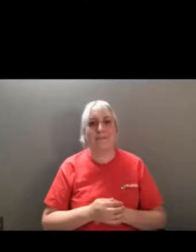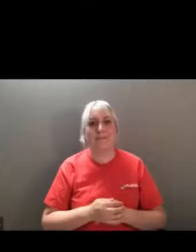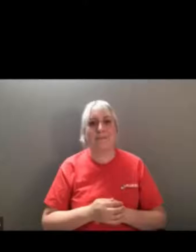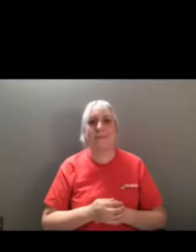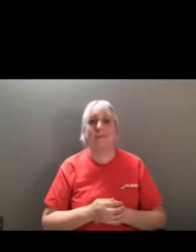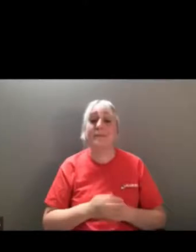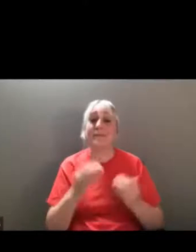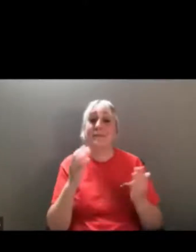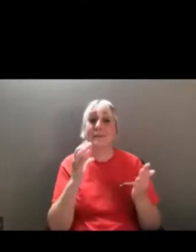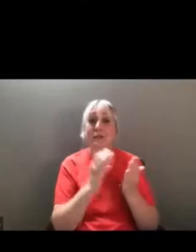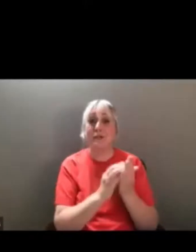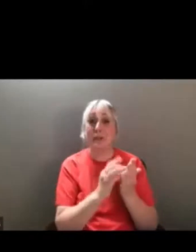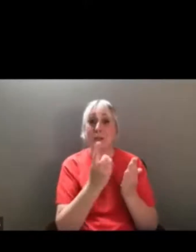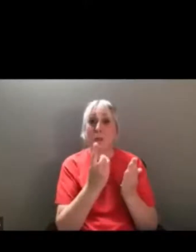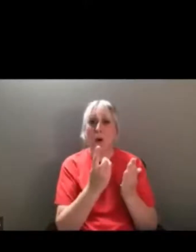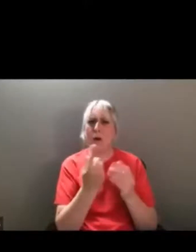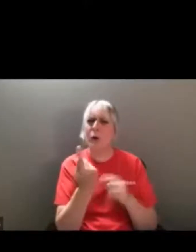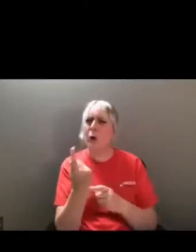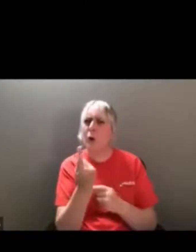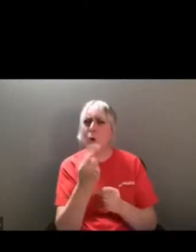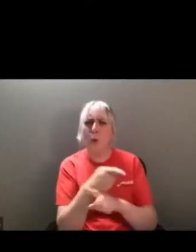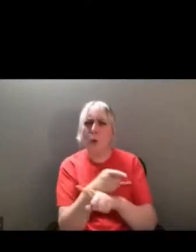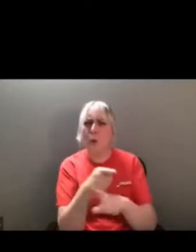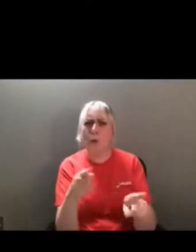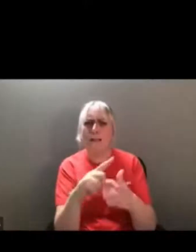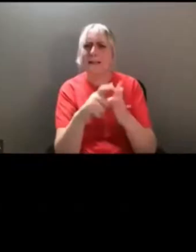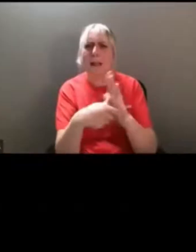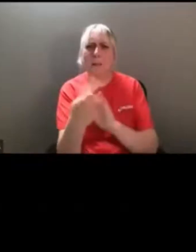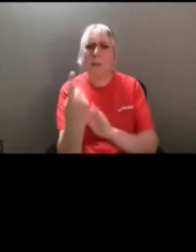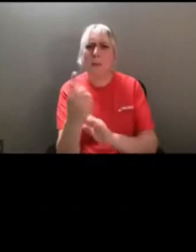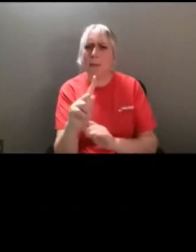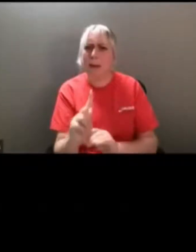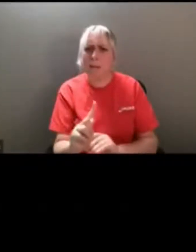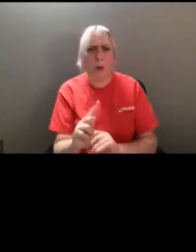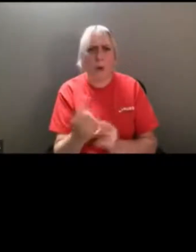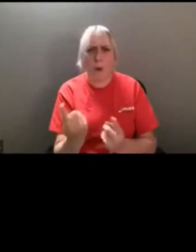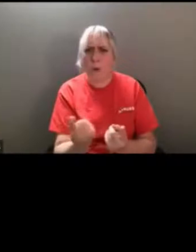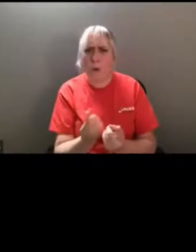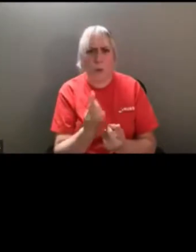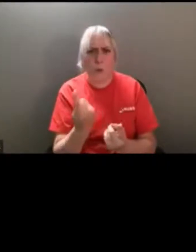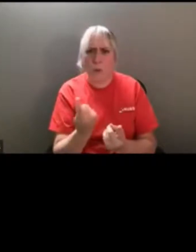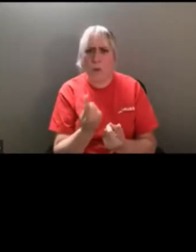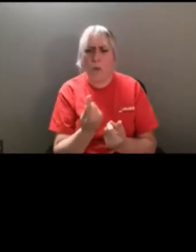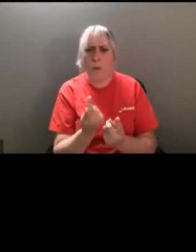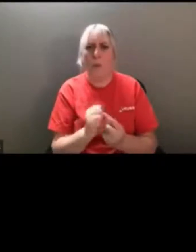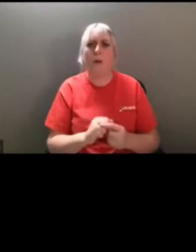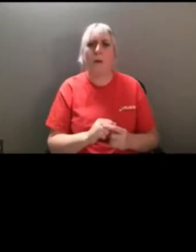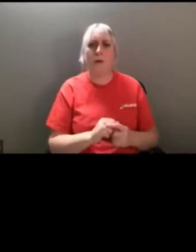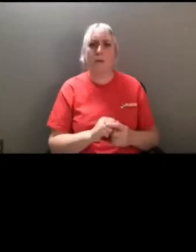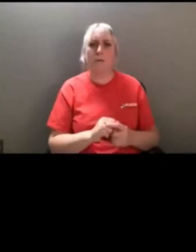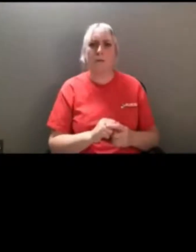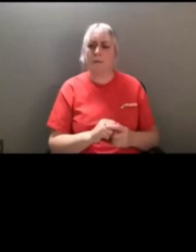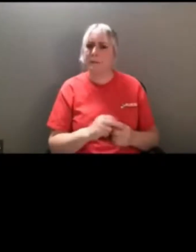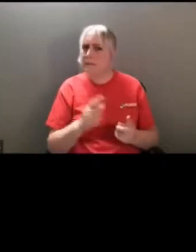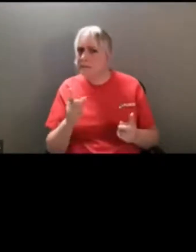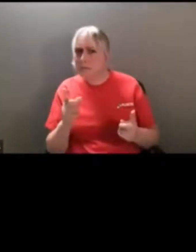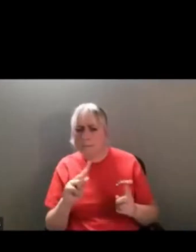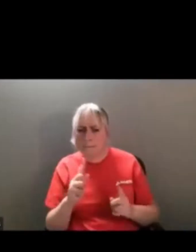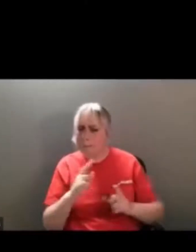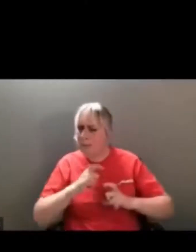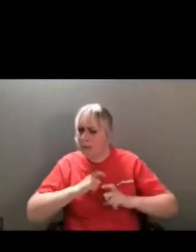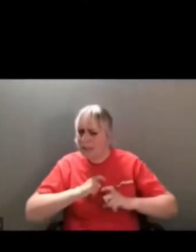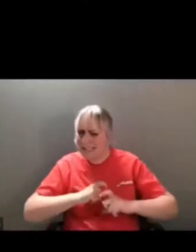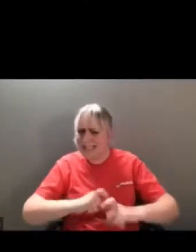Chapter 1. Who are disabled people? One consistent and stable characteristic throughout